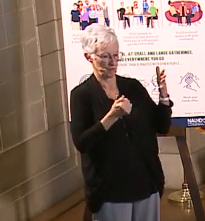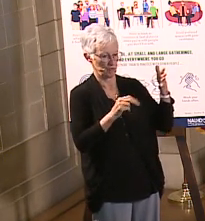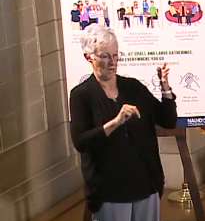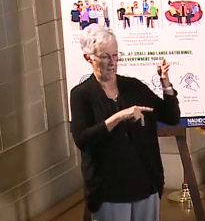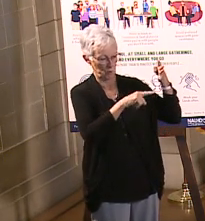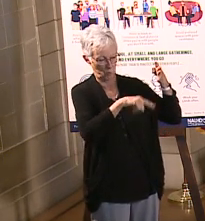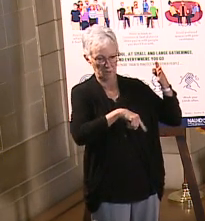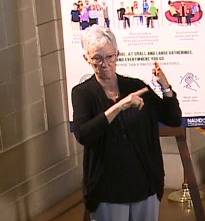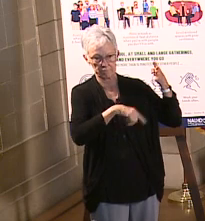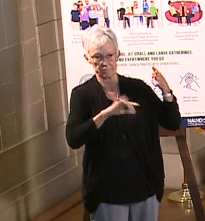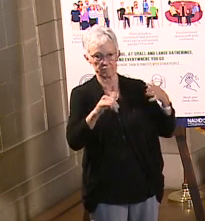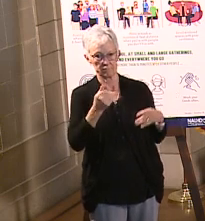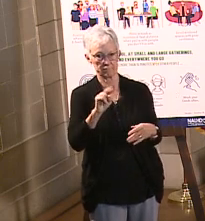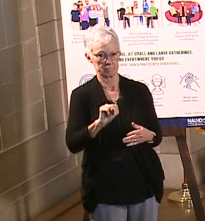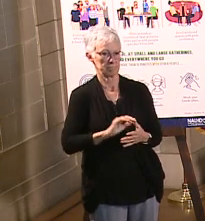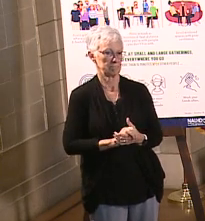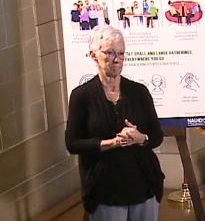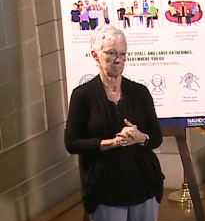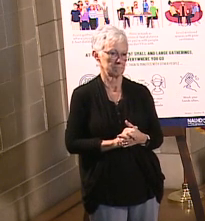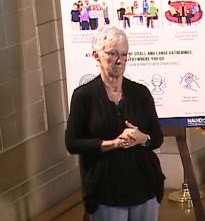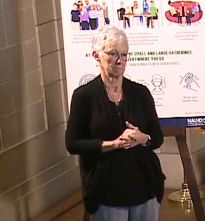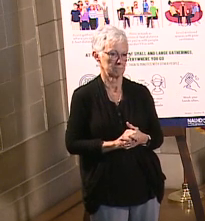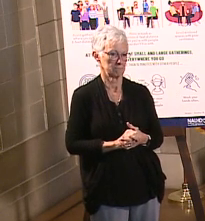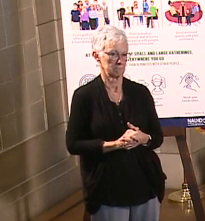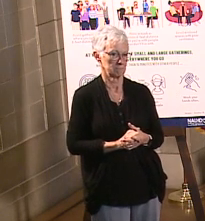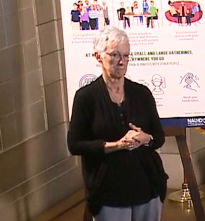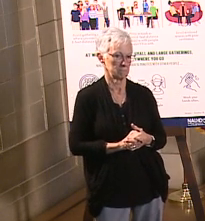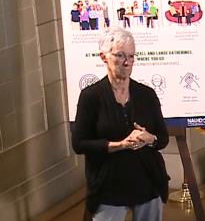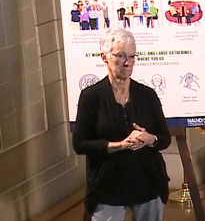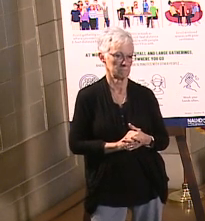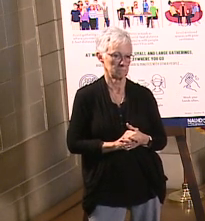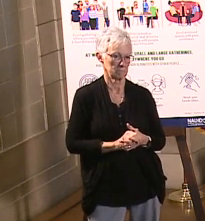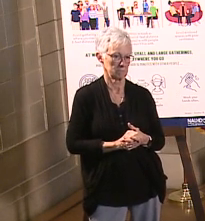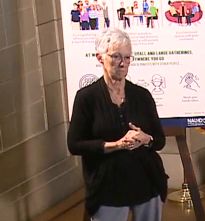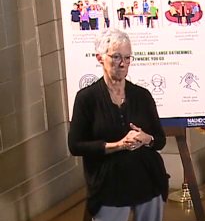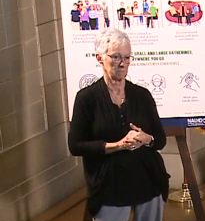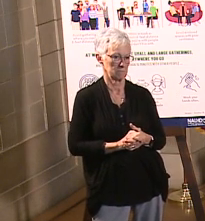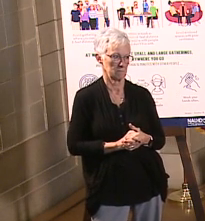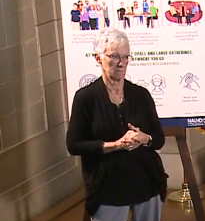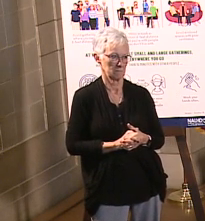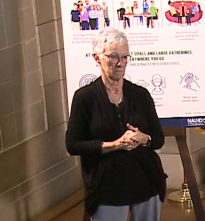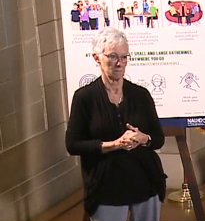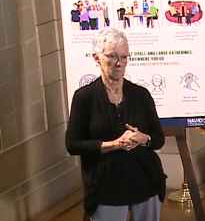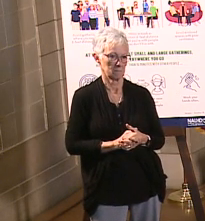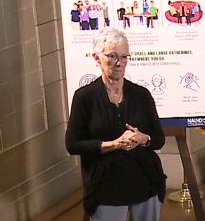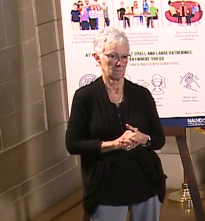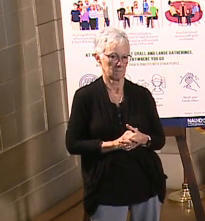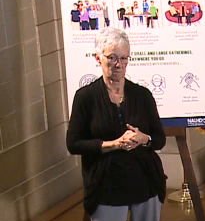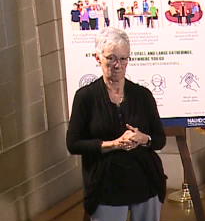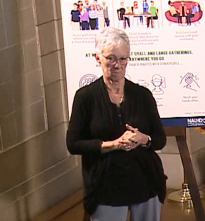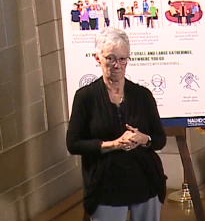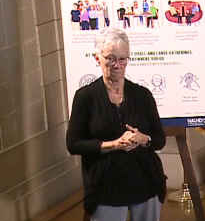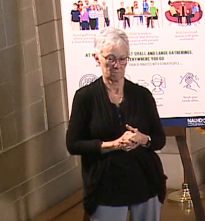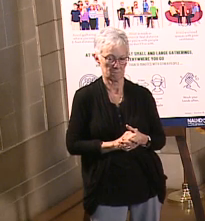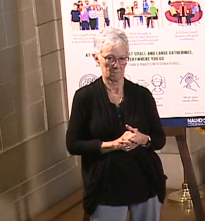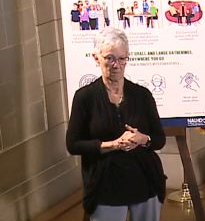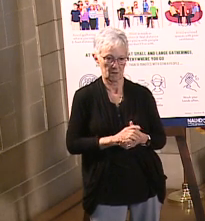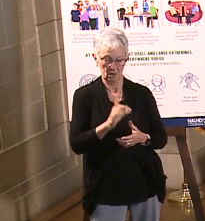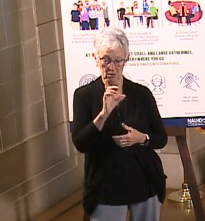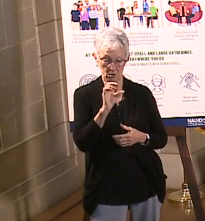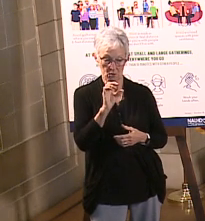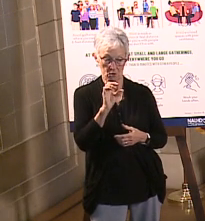some mechanism to guarantee that that second shot will be available so that people can get the 2